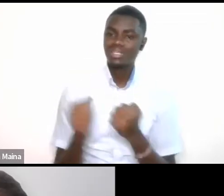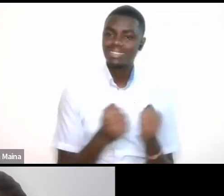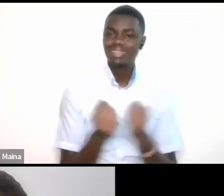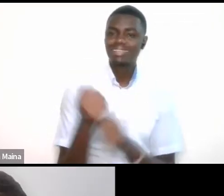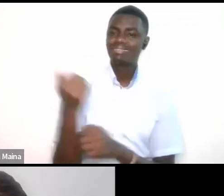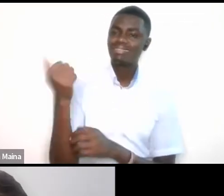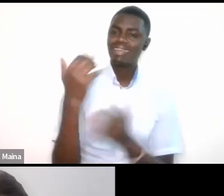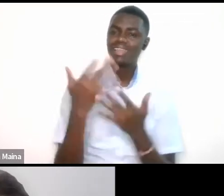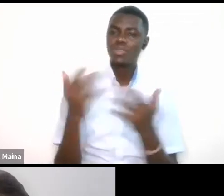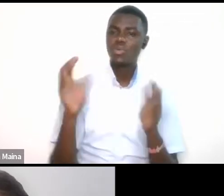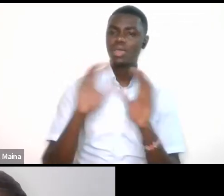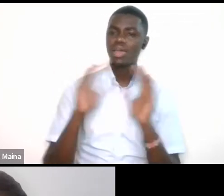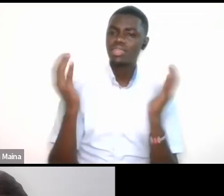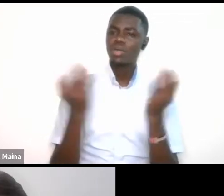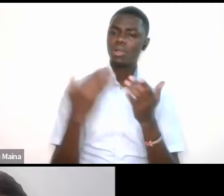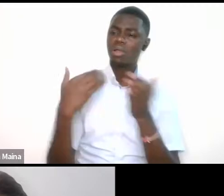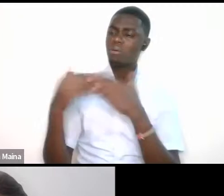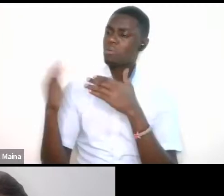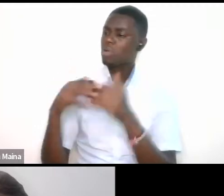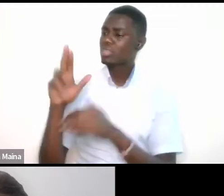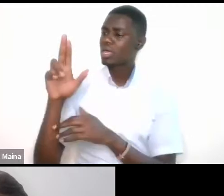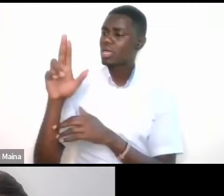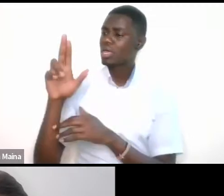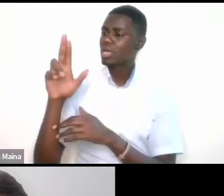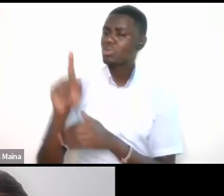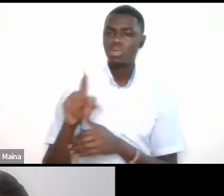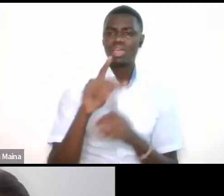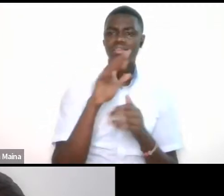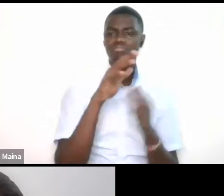it's the UK, the US, South Africa,